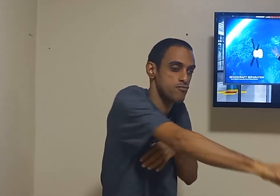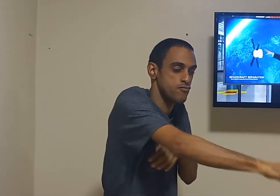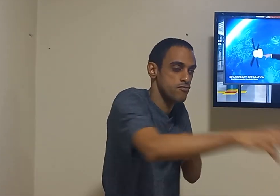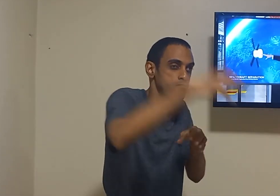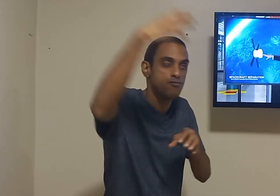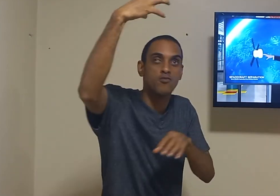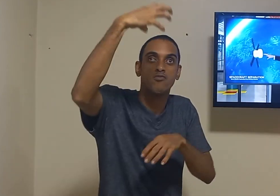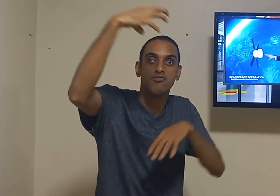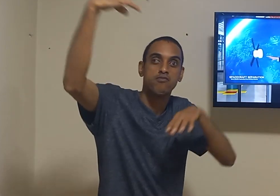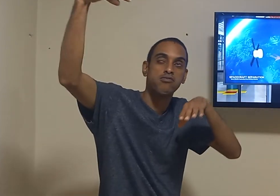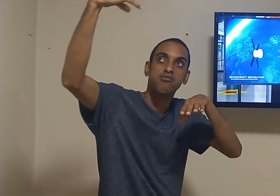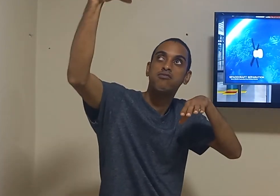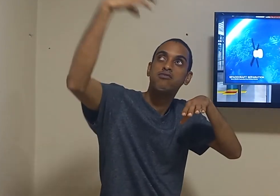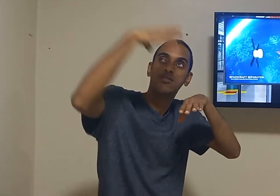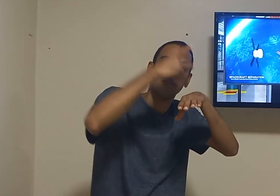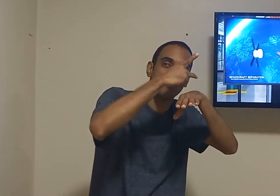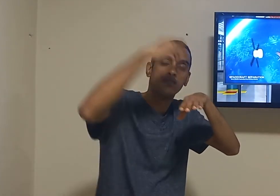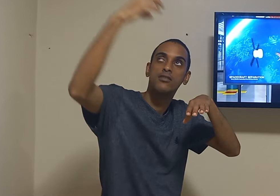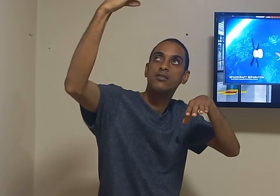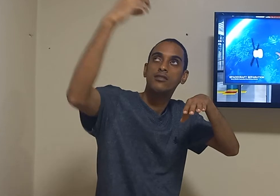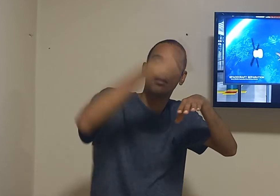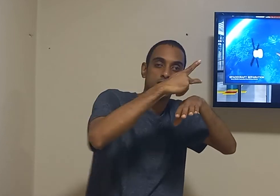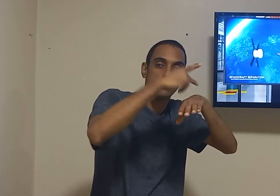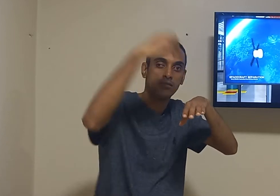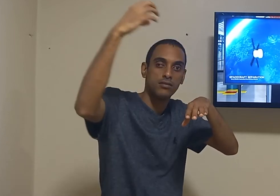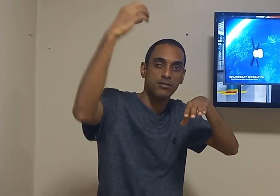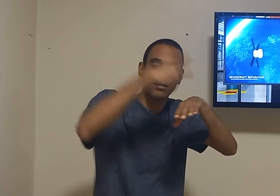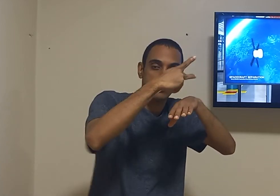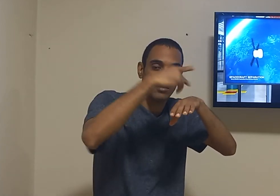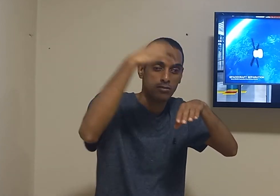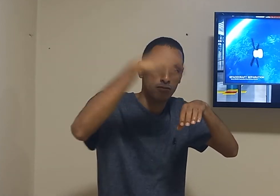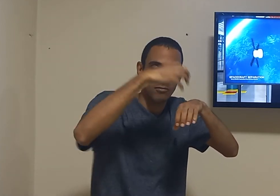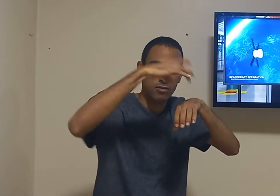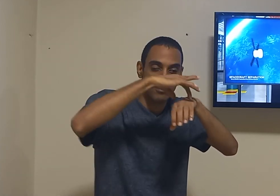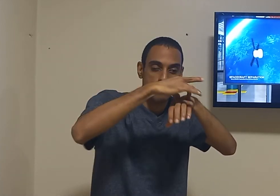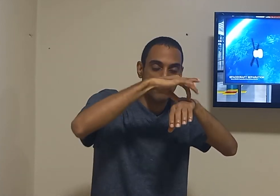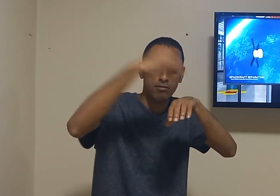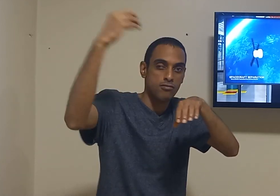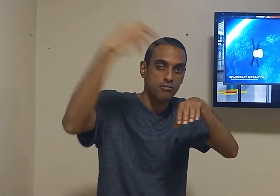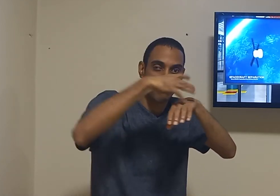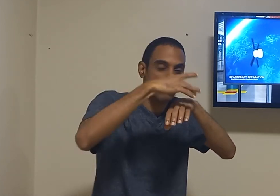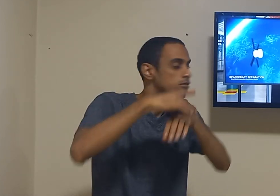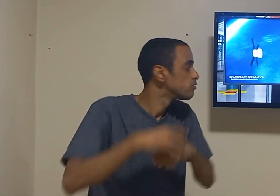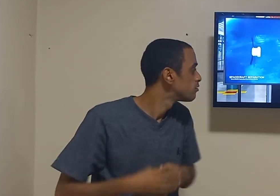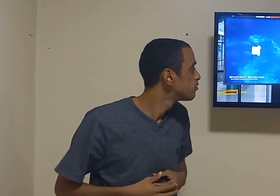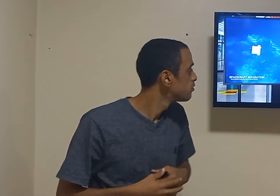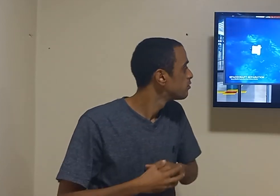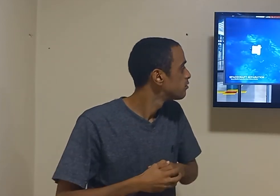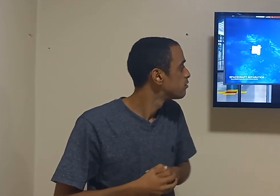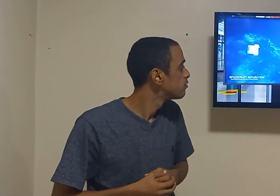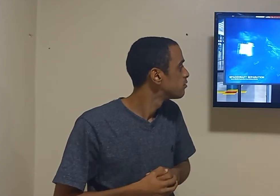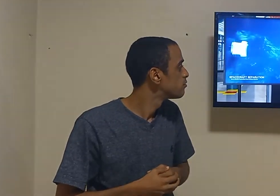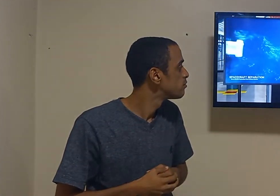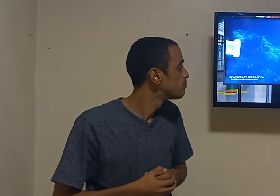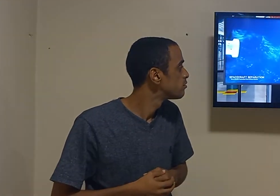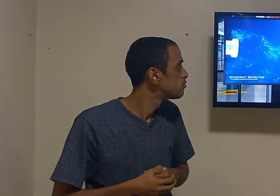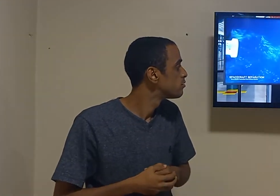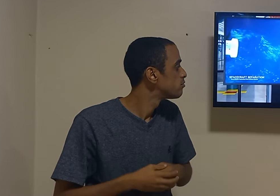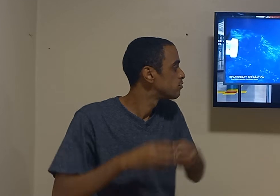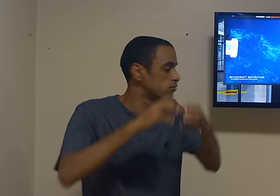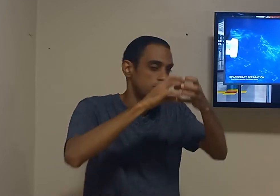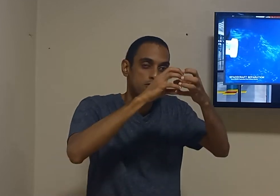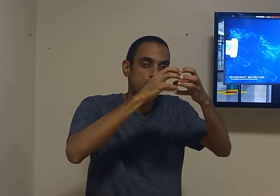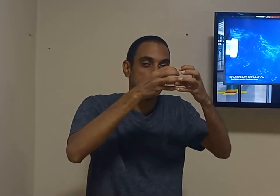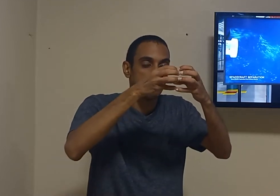job is done. It breaks away, ends up burning up in the atmosphere after carrying Orion to the moon and back. What this